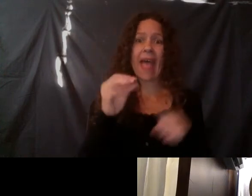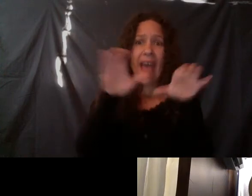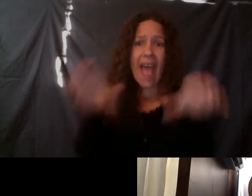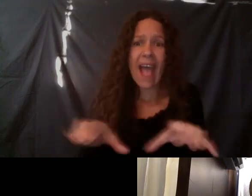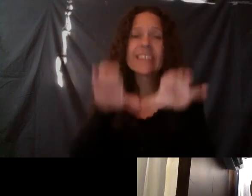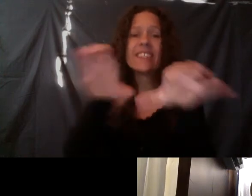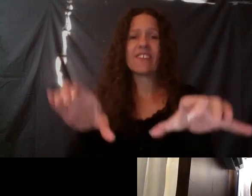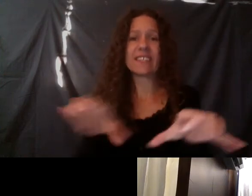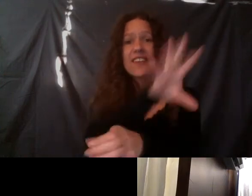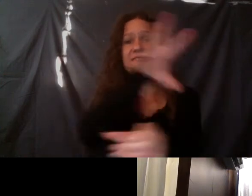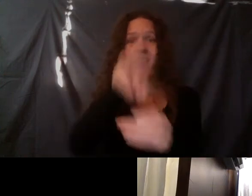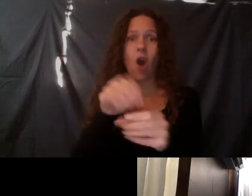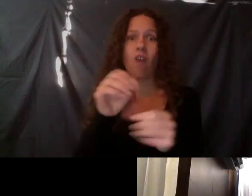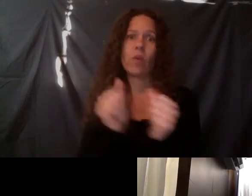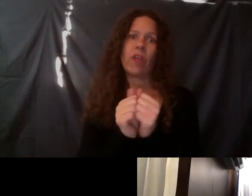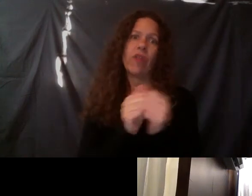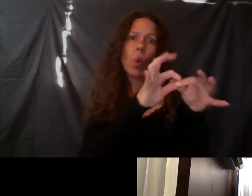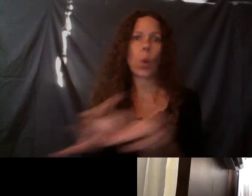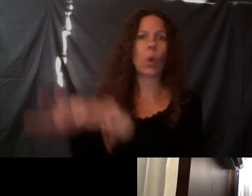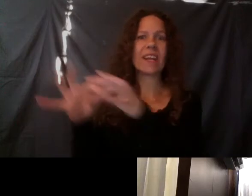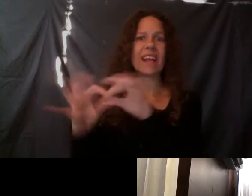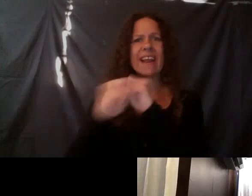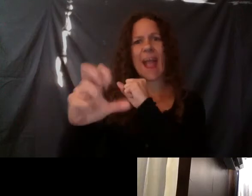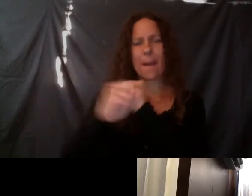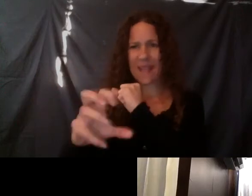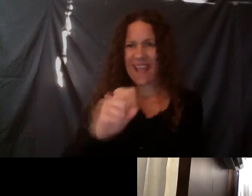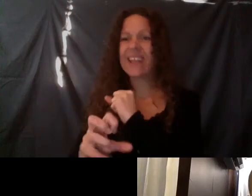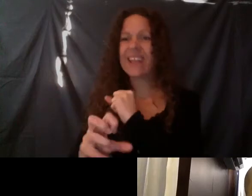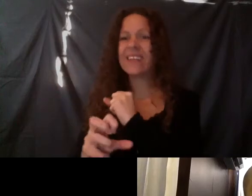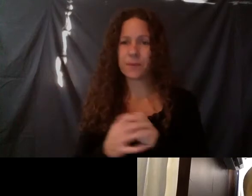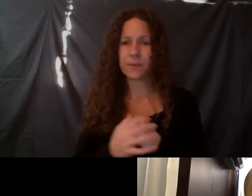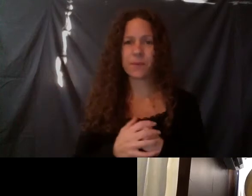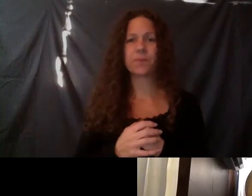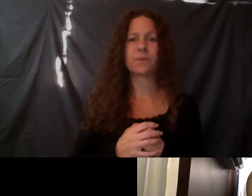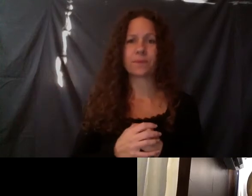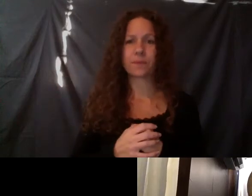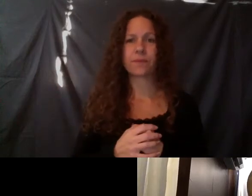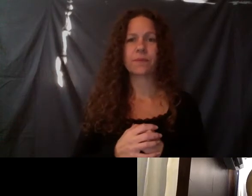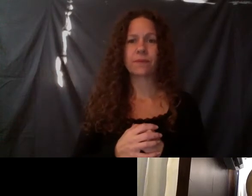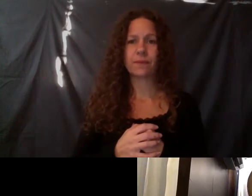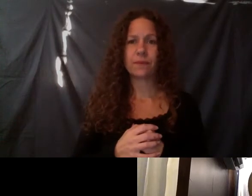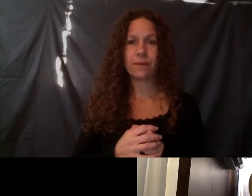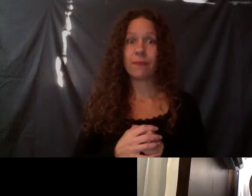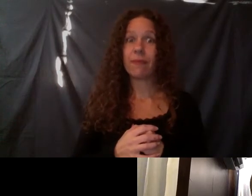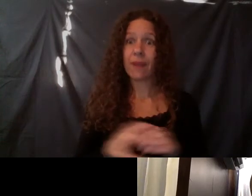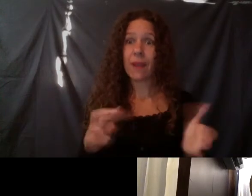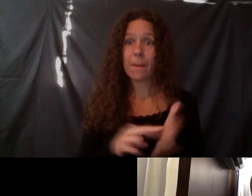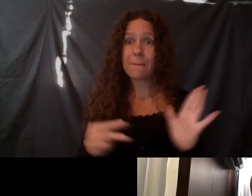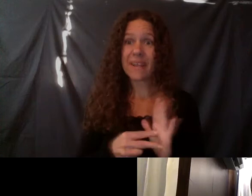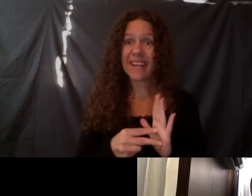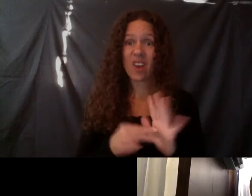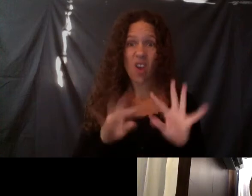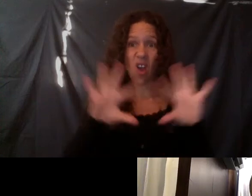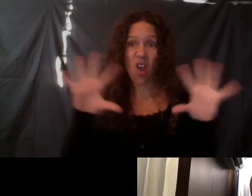coordinated campaign digital efforts at the end of the campaign cycle. Next slide. All in all, we had engagement